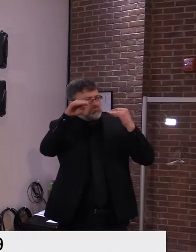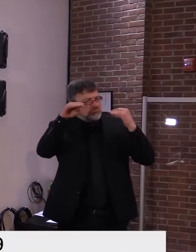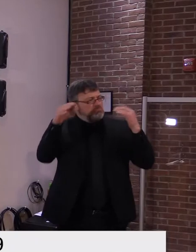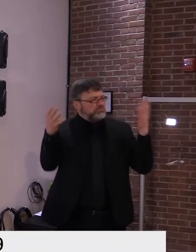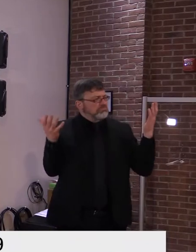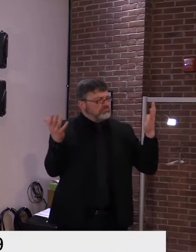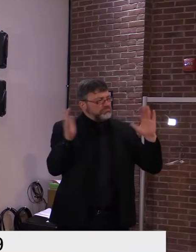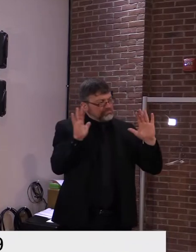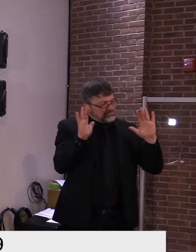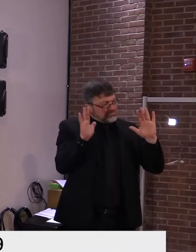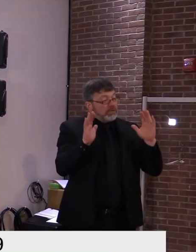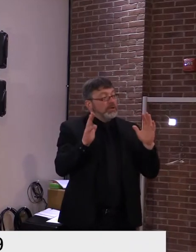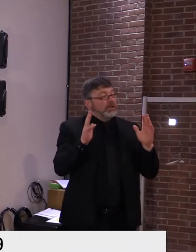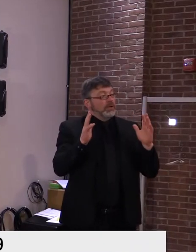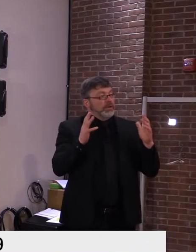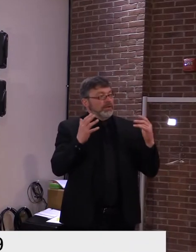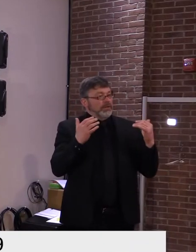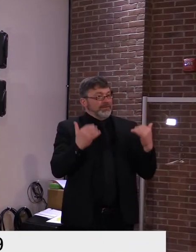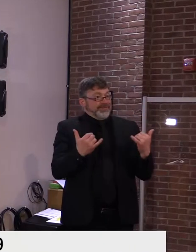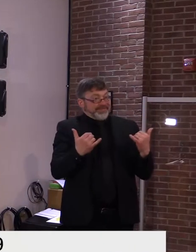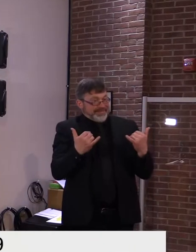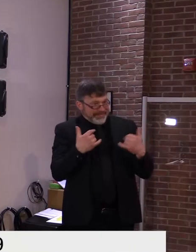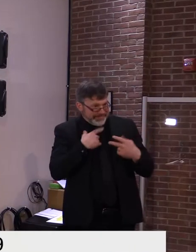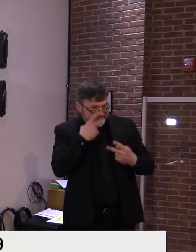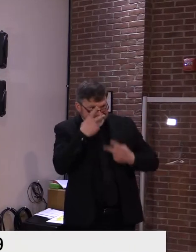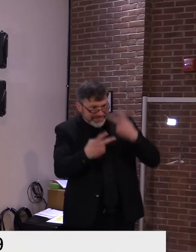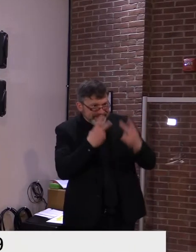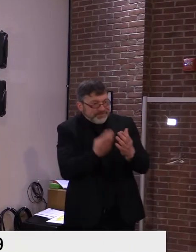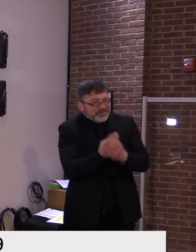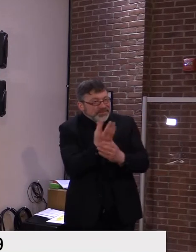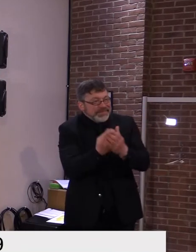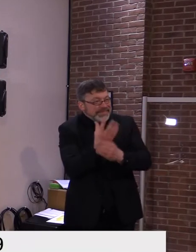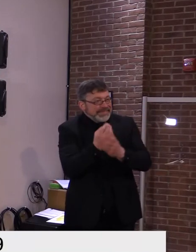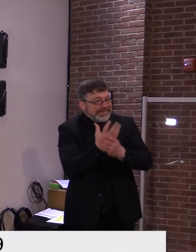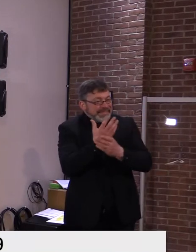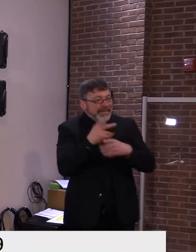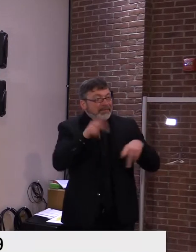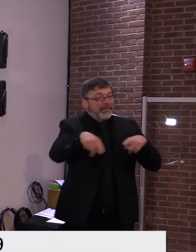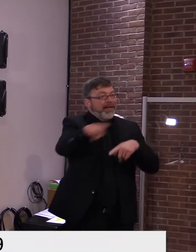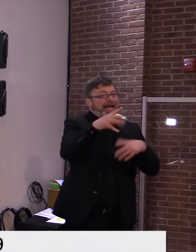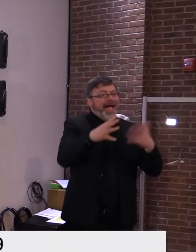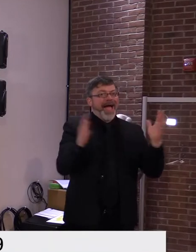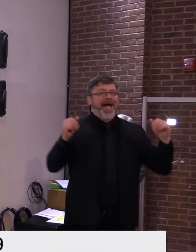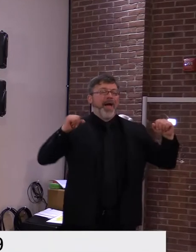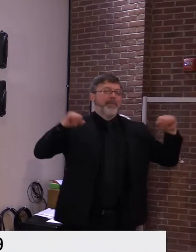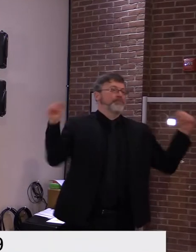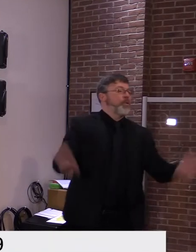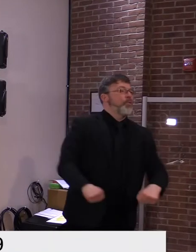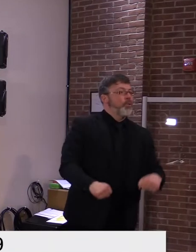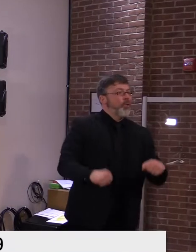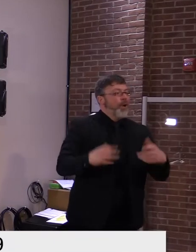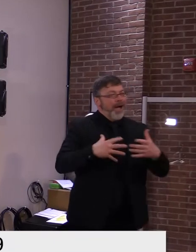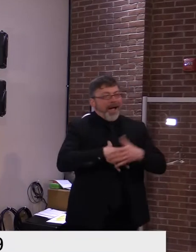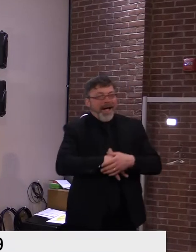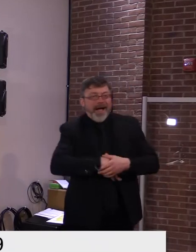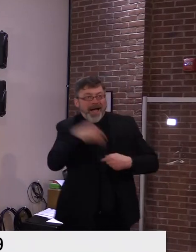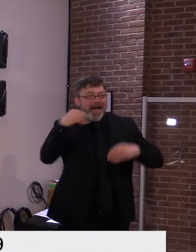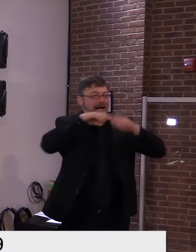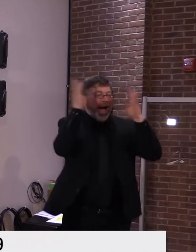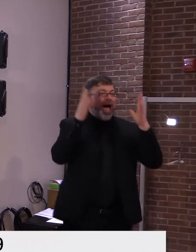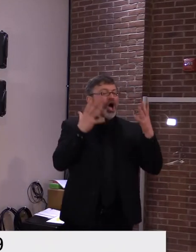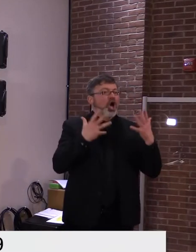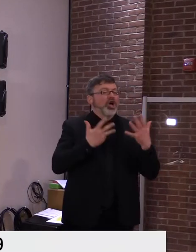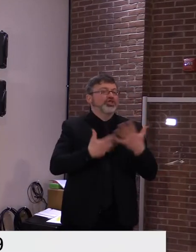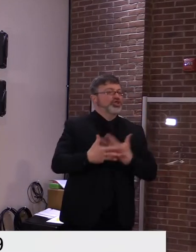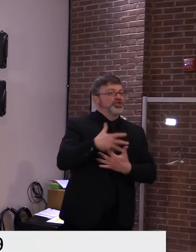move around more and interacting with each other. As expected, we're also seeing, both nationally and here in